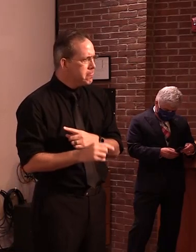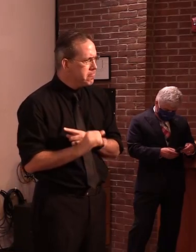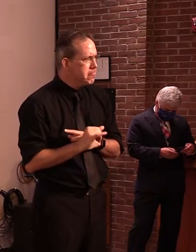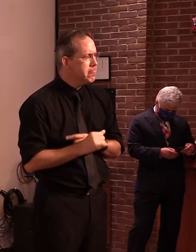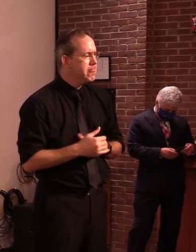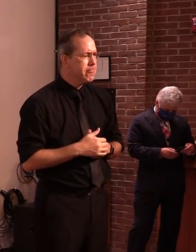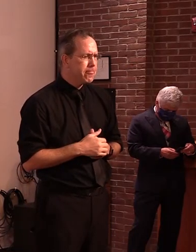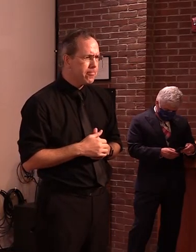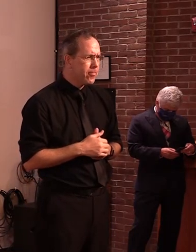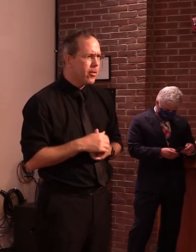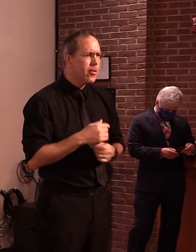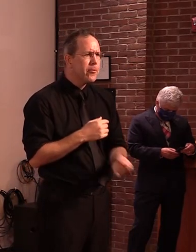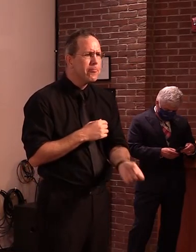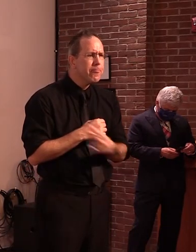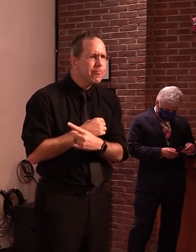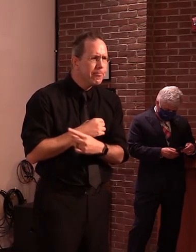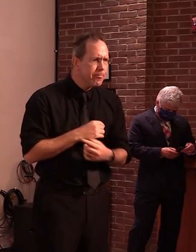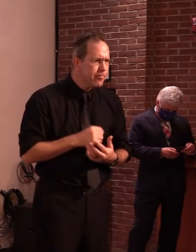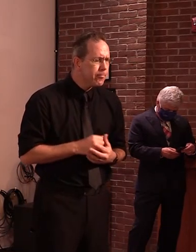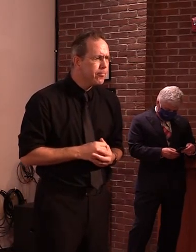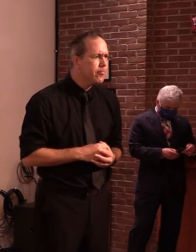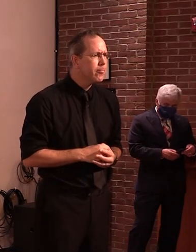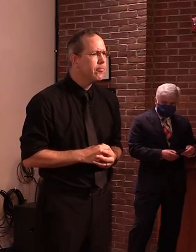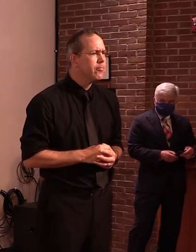I had a question about the algae blooms, too.